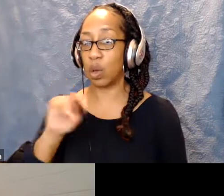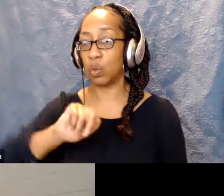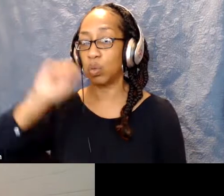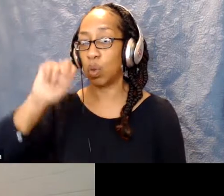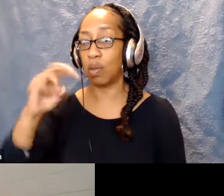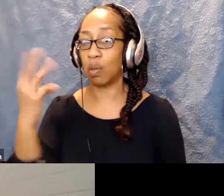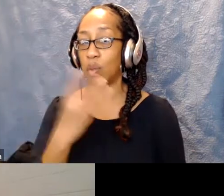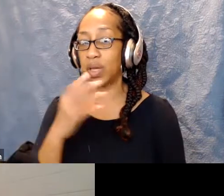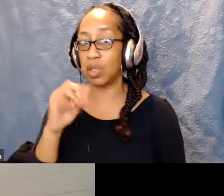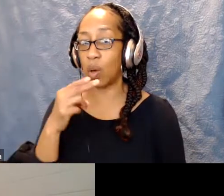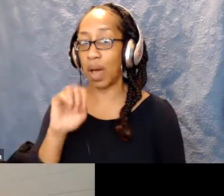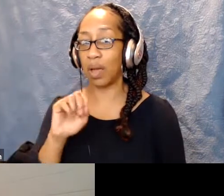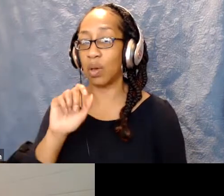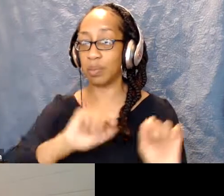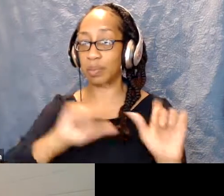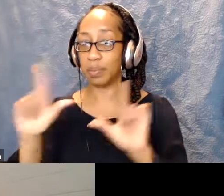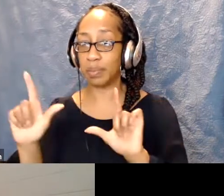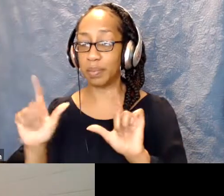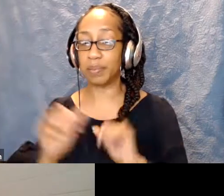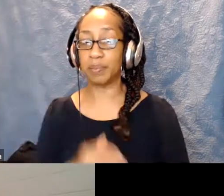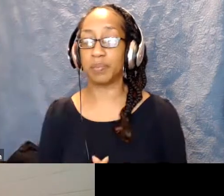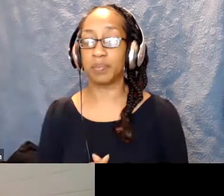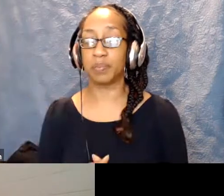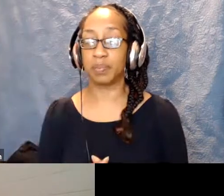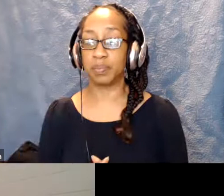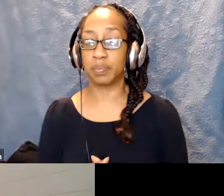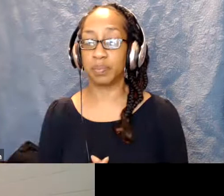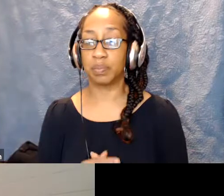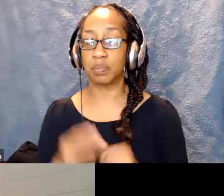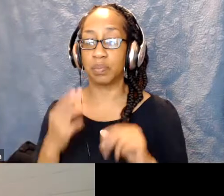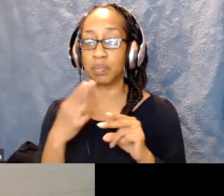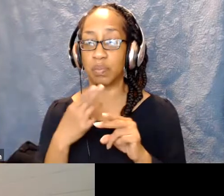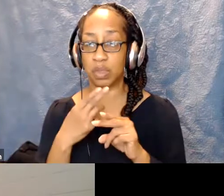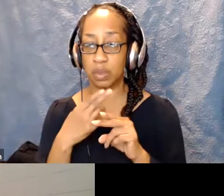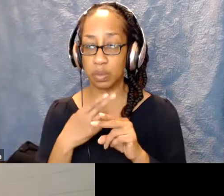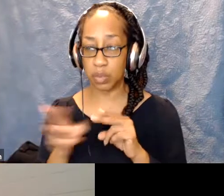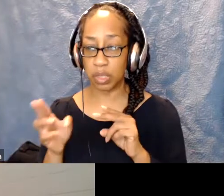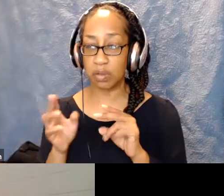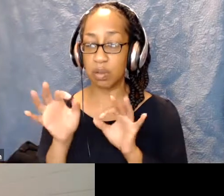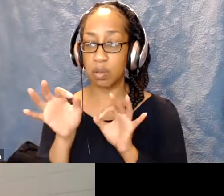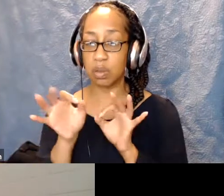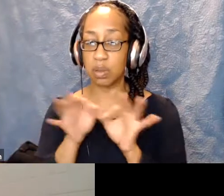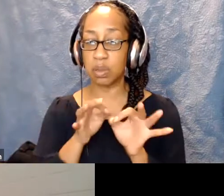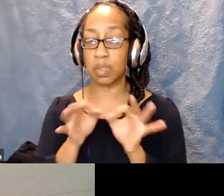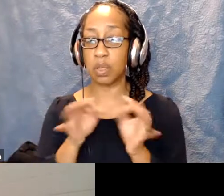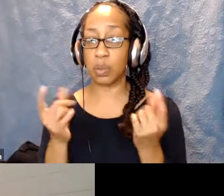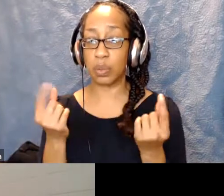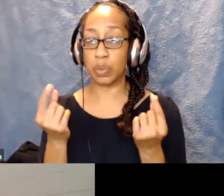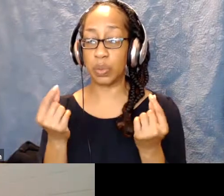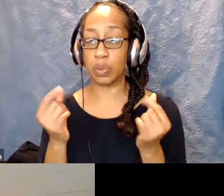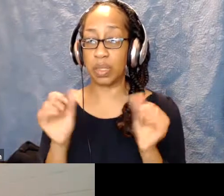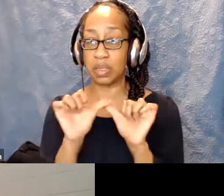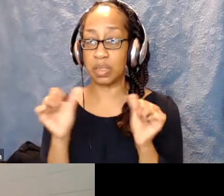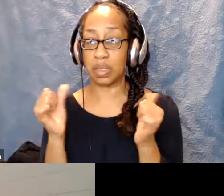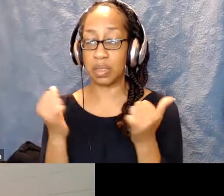Next slide, please. So just very briefly, I just want to touch on what we do as an agency. I know